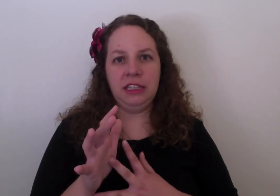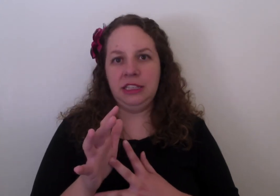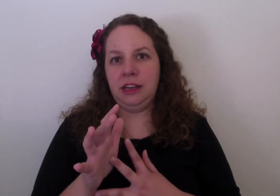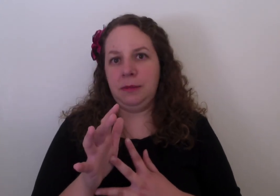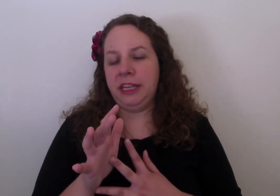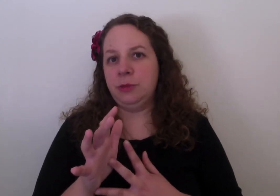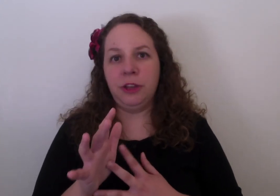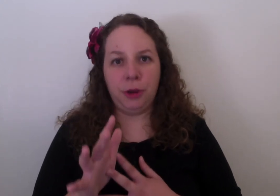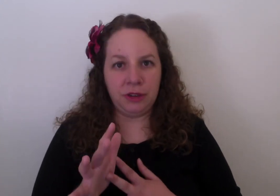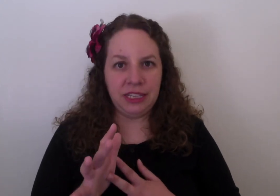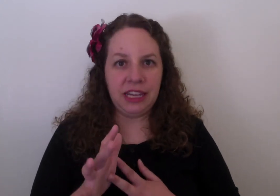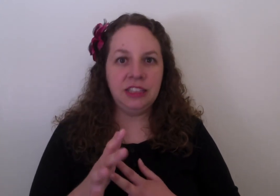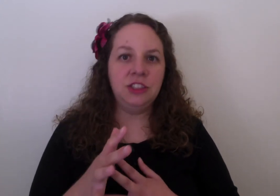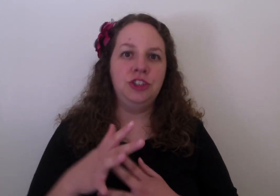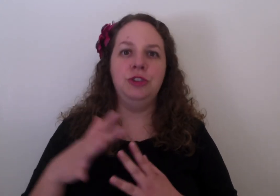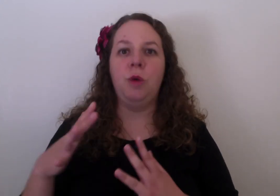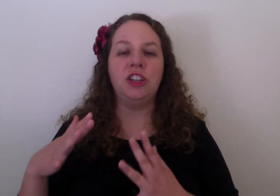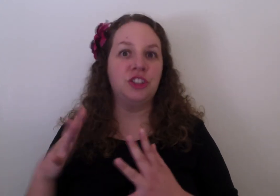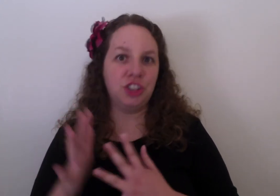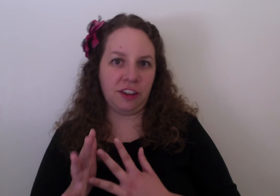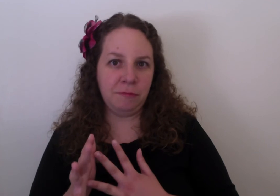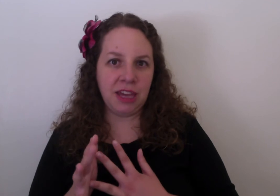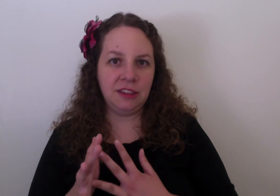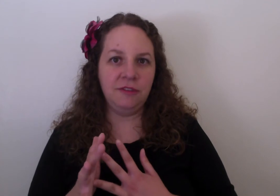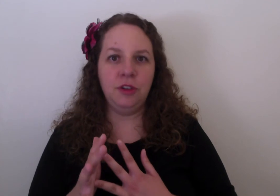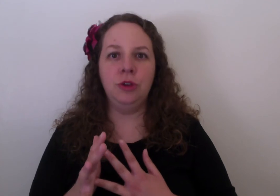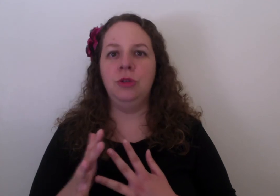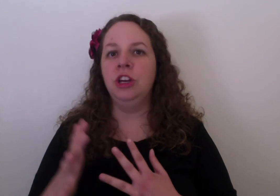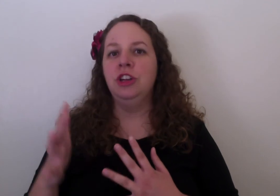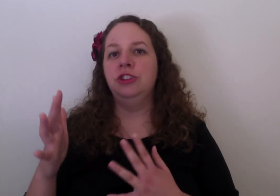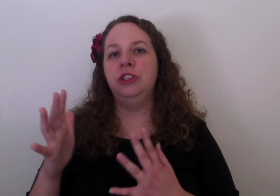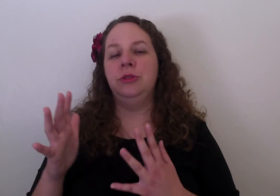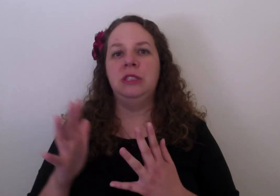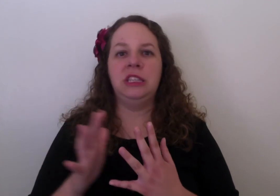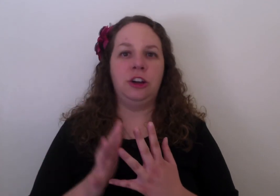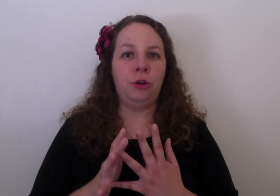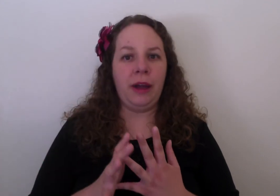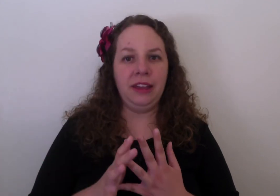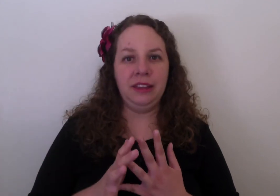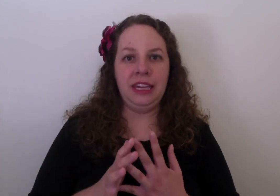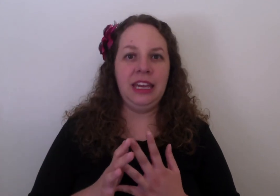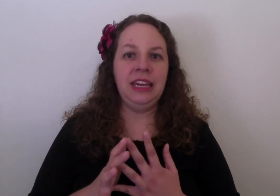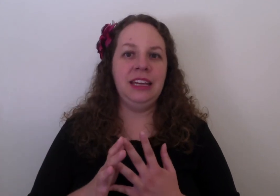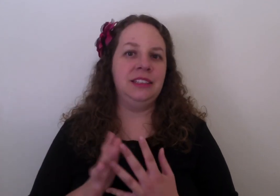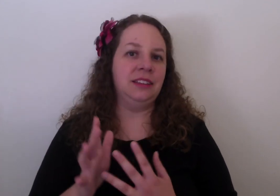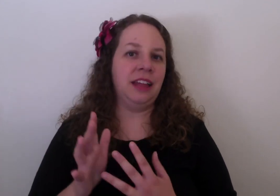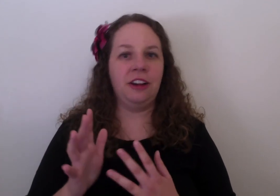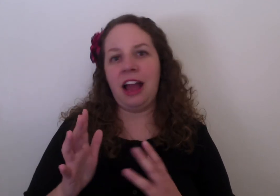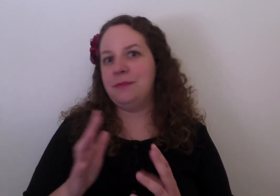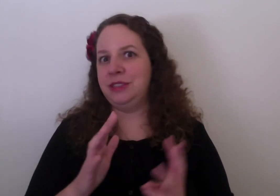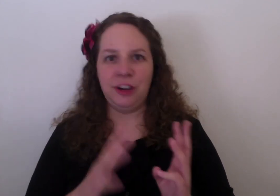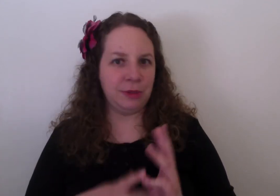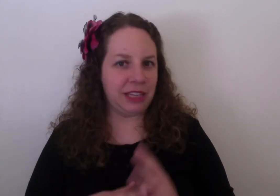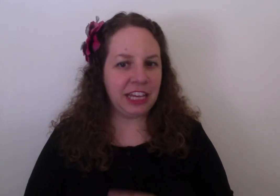it a place where you go and dance? Do you watch the chef make the food? Do you sit there and quietly eat? Is it a louder atmosphere with the kids